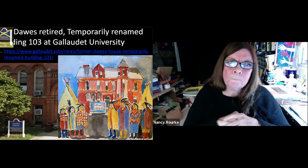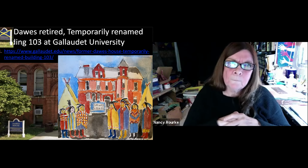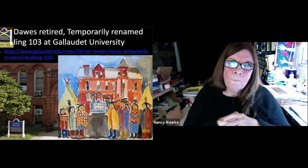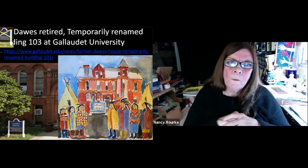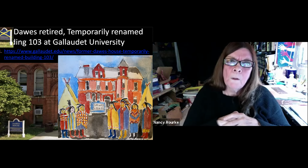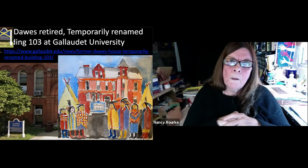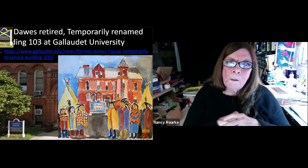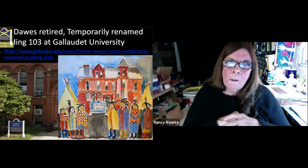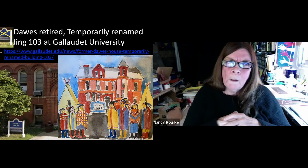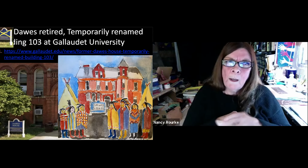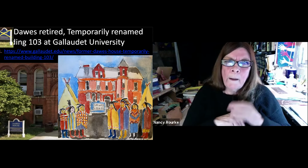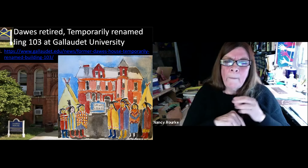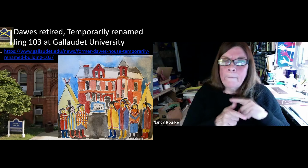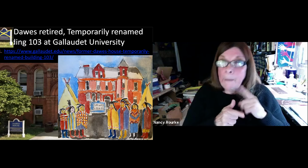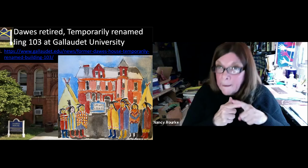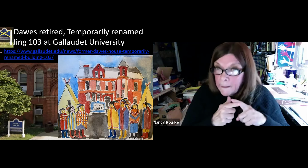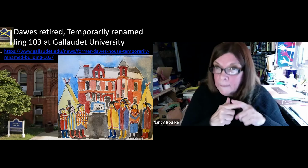were sold to white men.